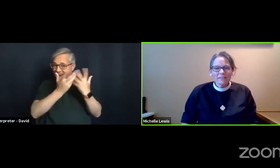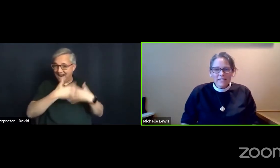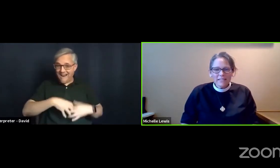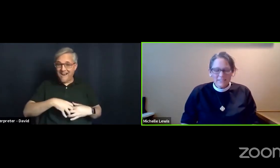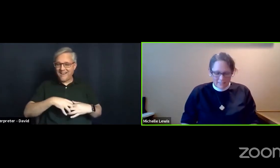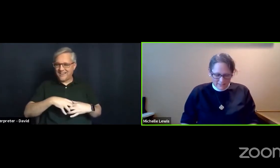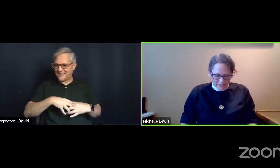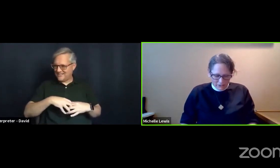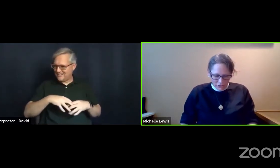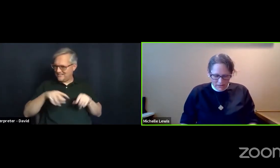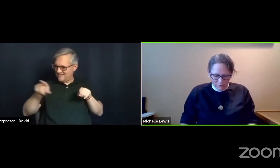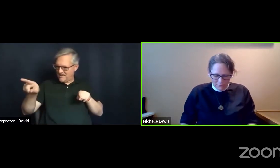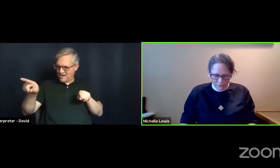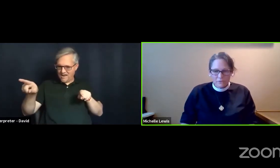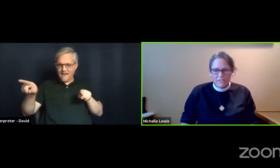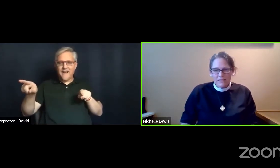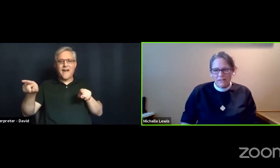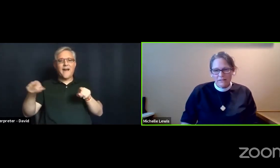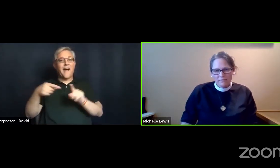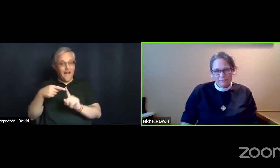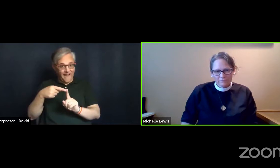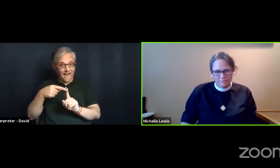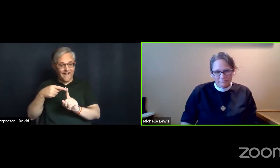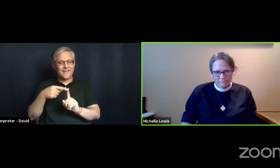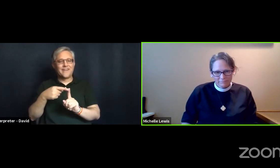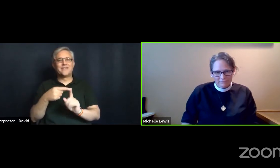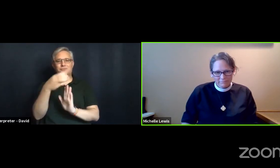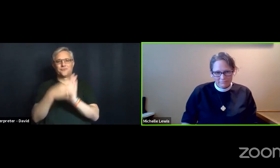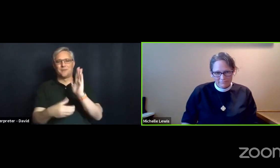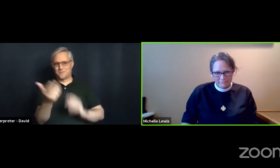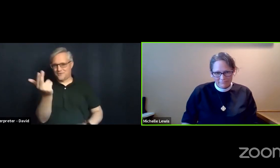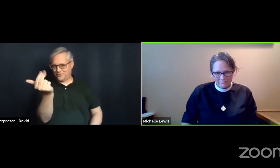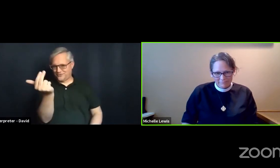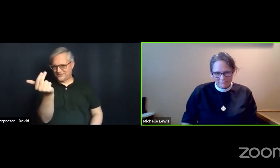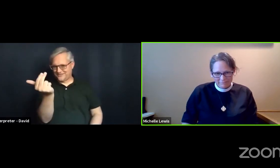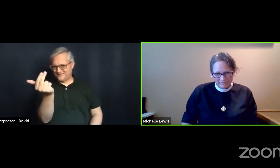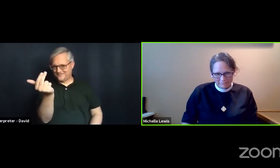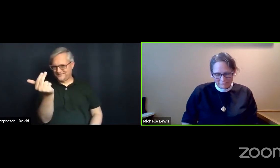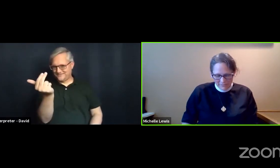that leads us into chapter 13